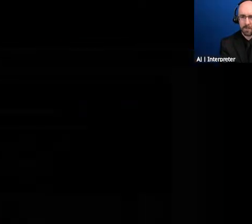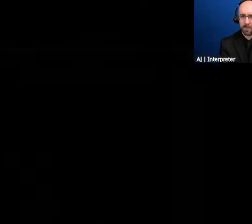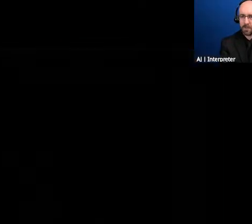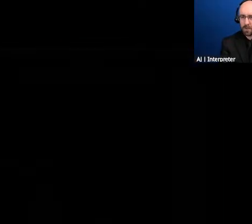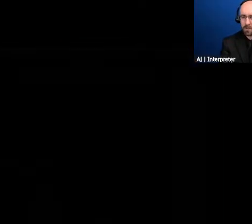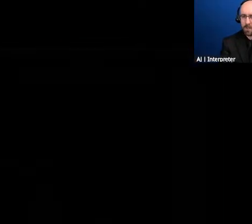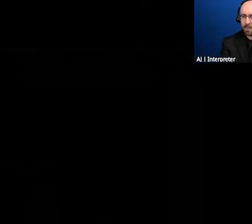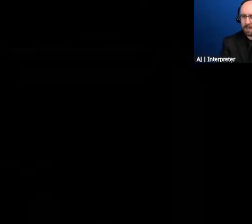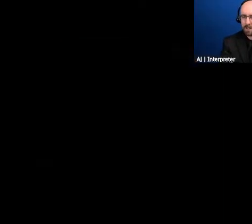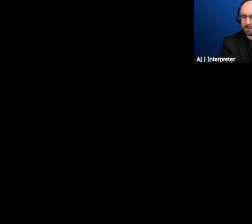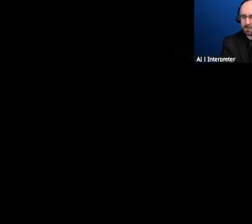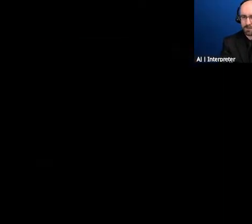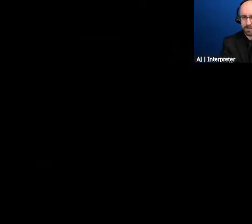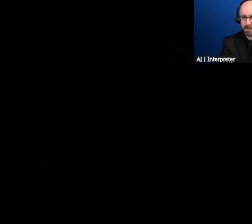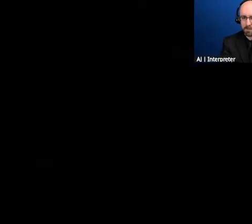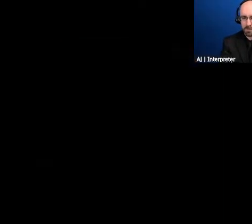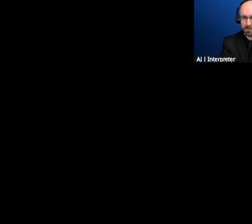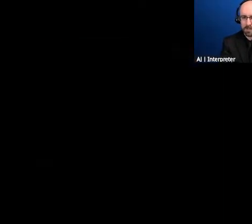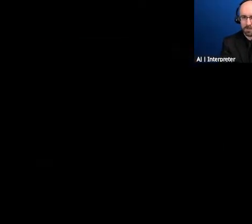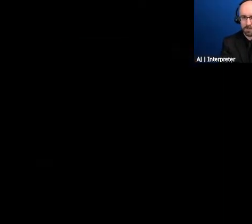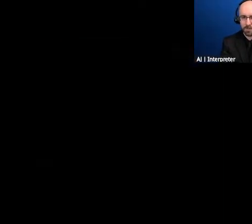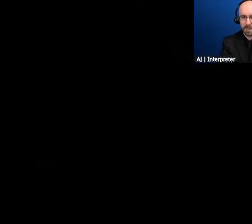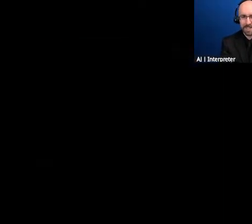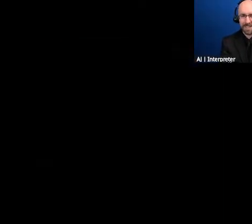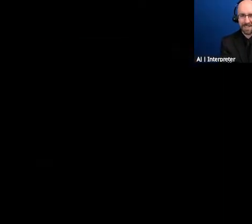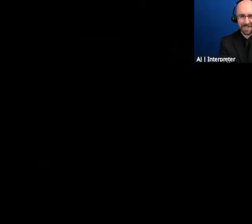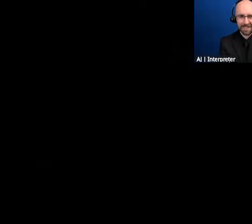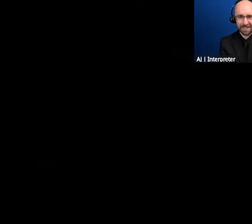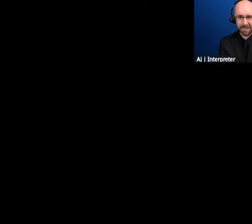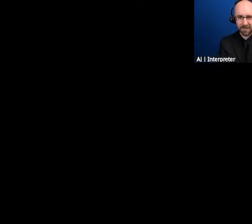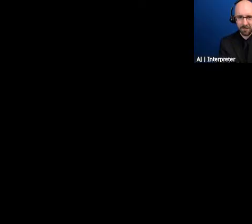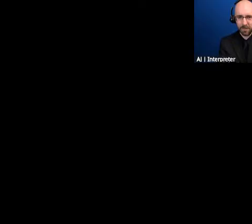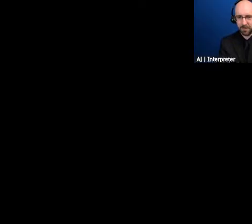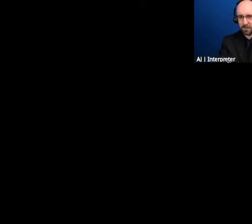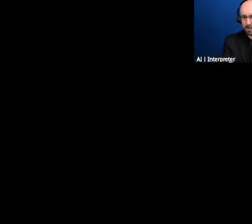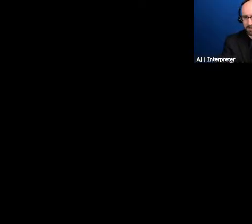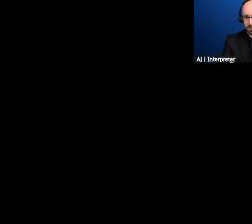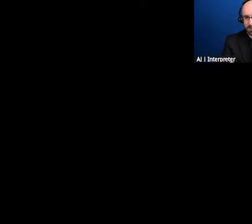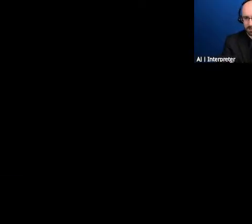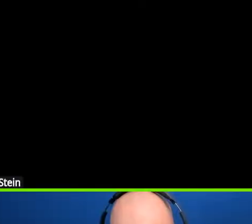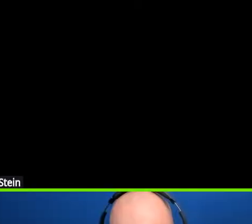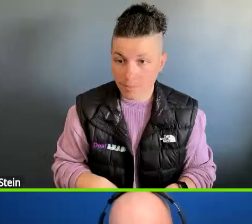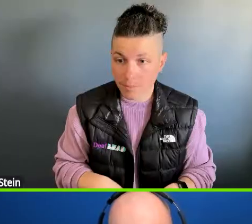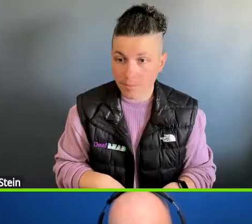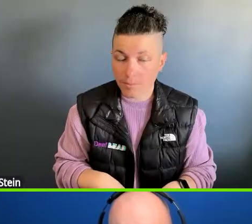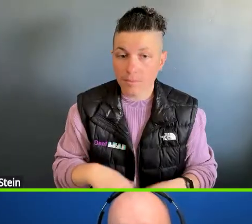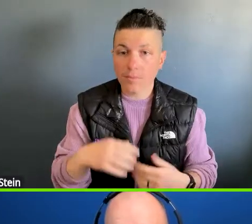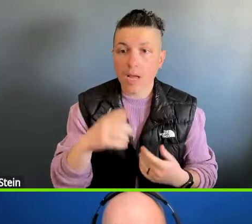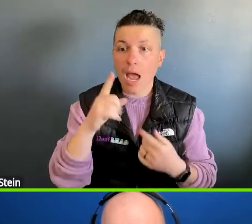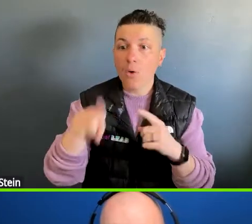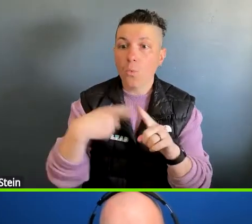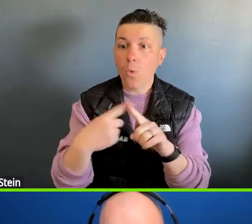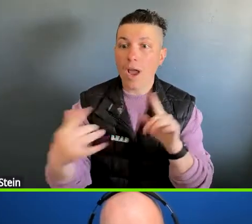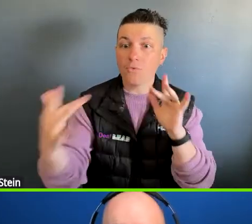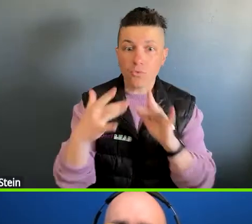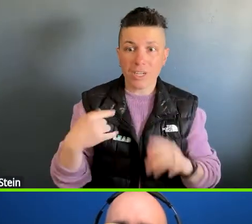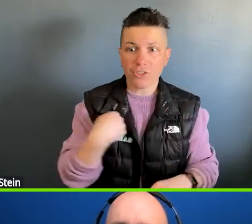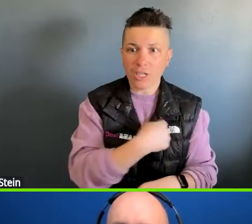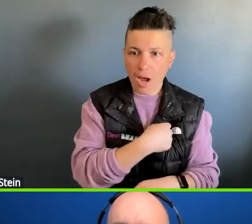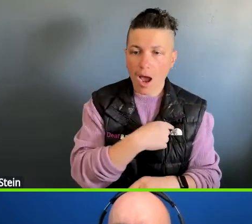Okay, so that was just an opportunity to get an idea of what those methods look like whenever you reach out to